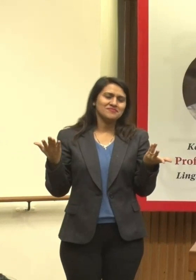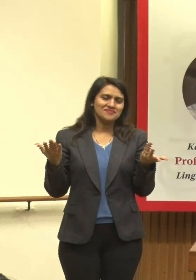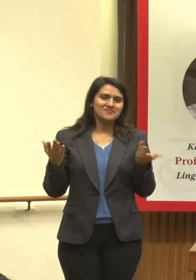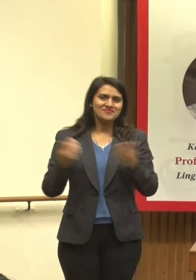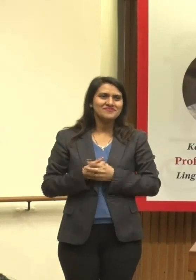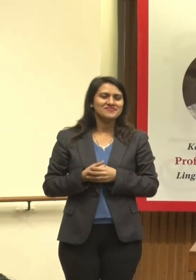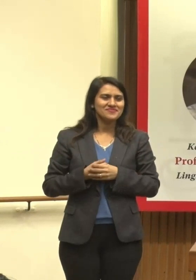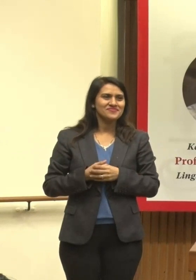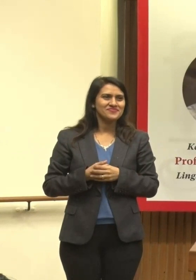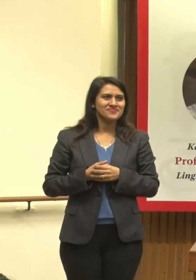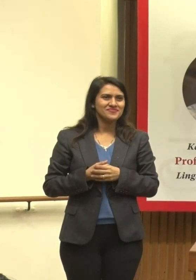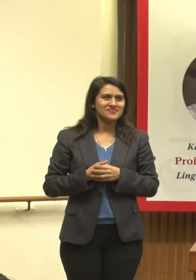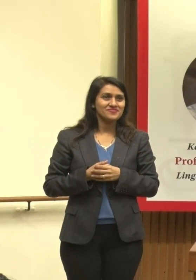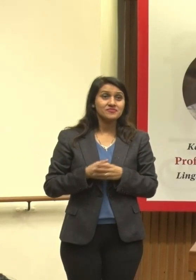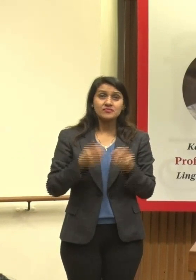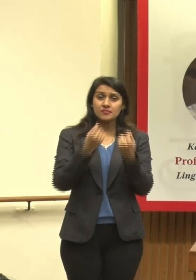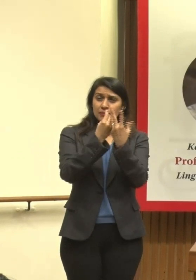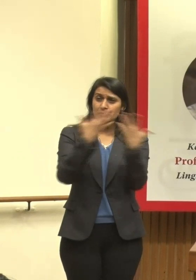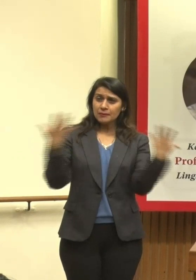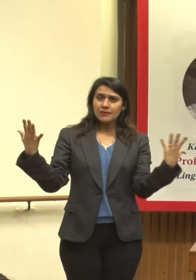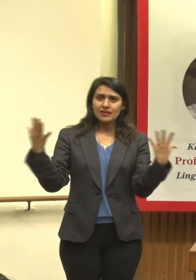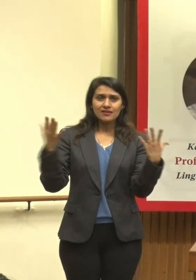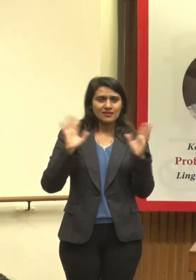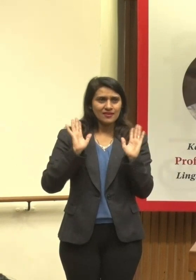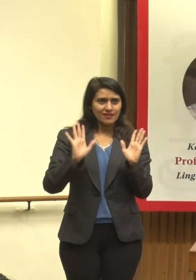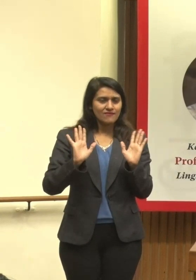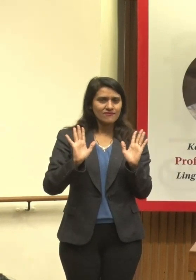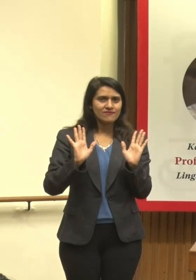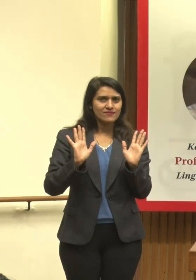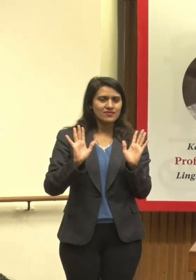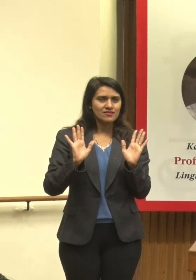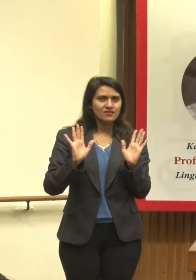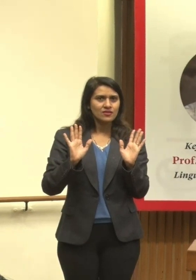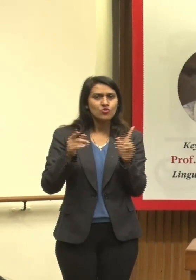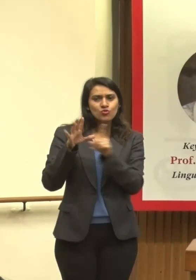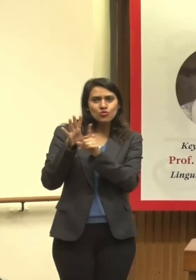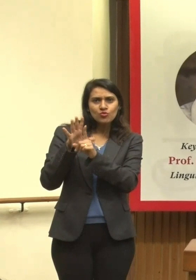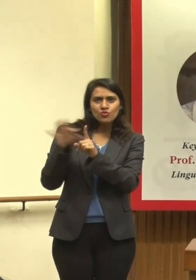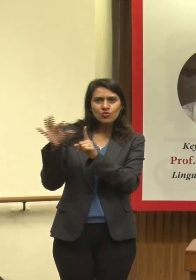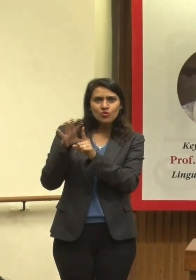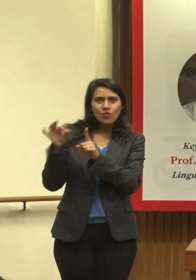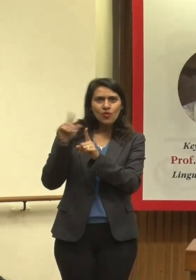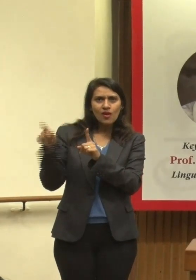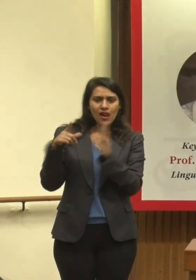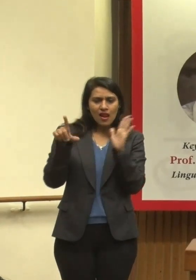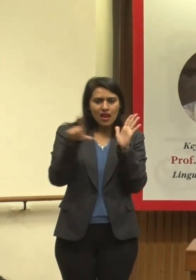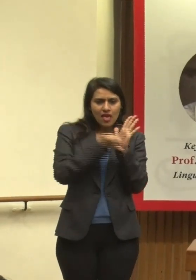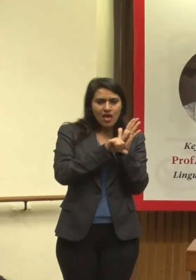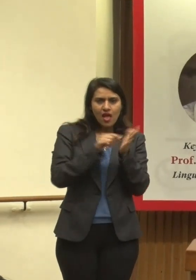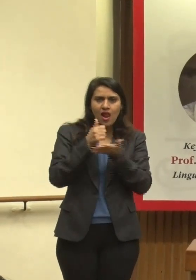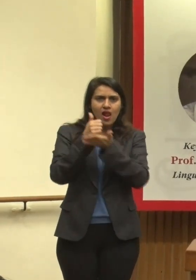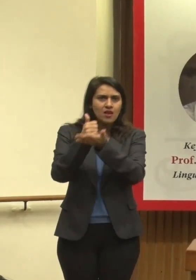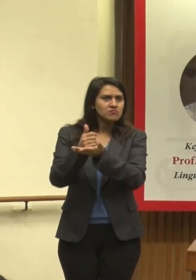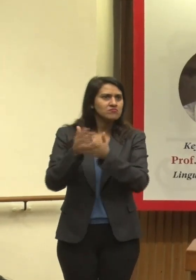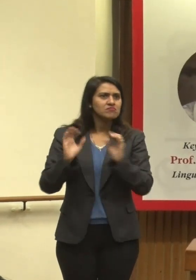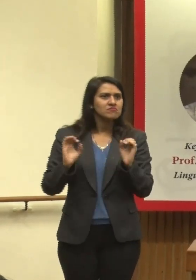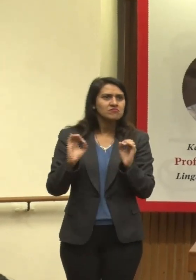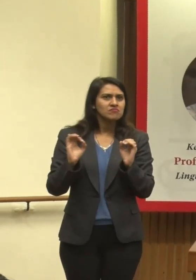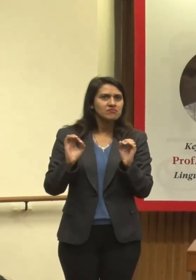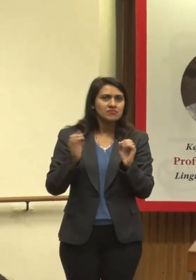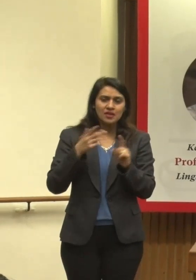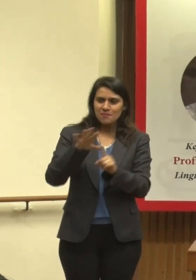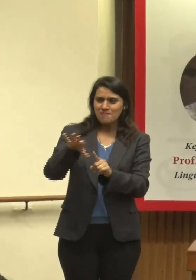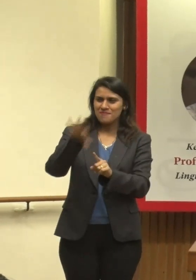But so many of them just do not get even the legal help when they are picked